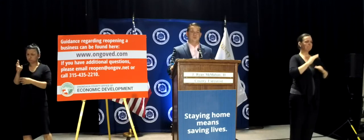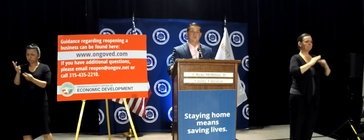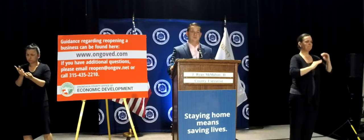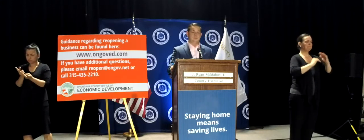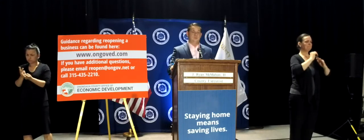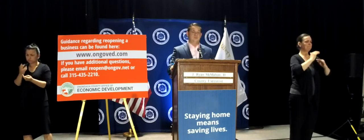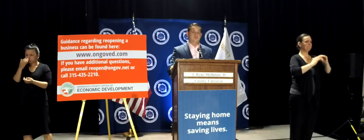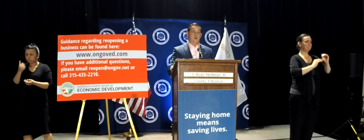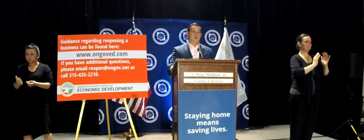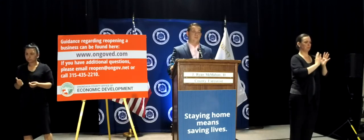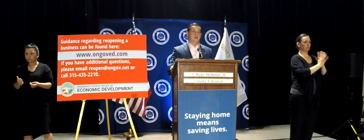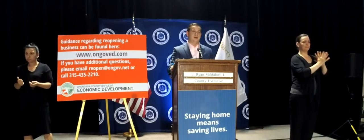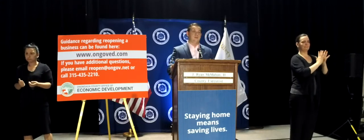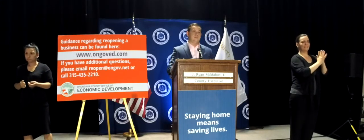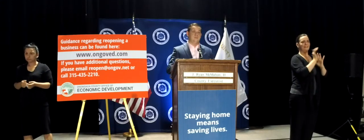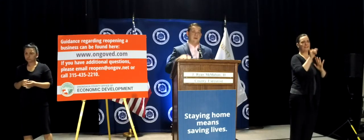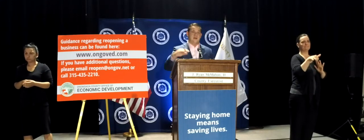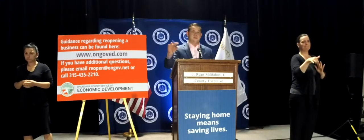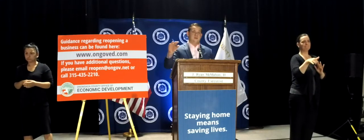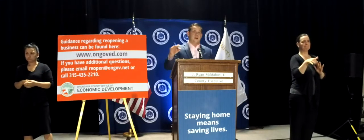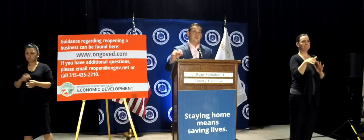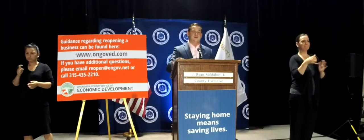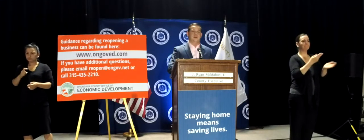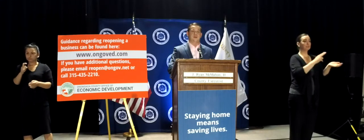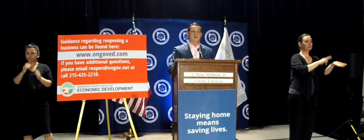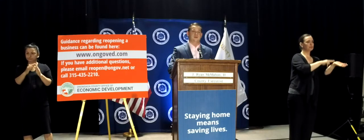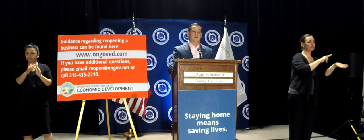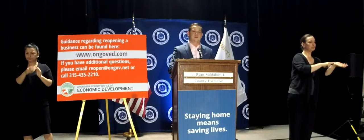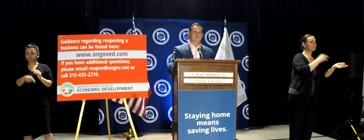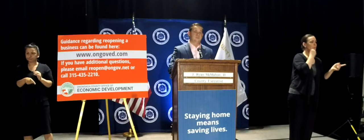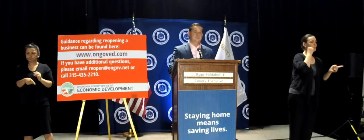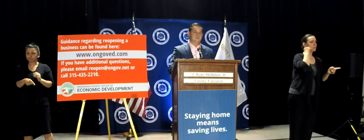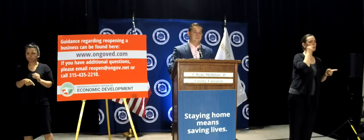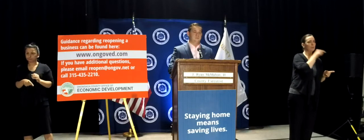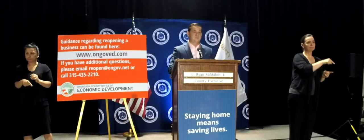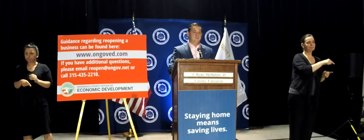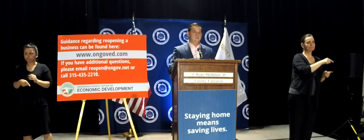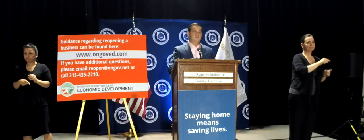nursing homes. Point blank answer there. There's nothing else there.